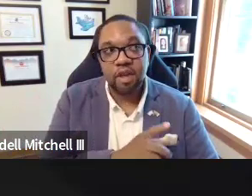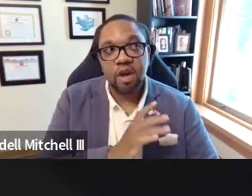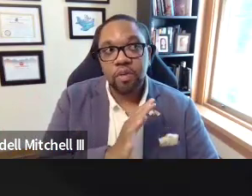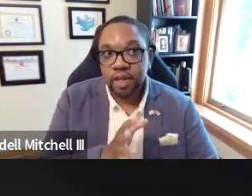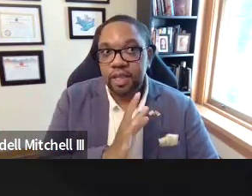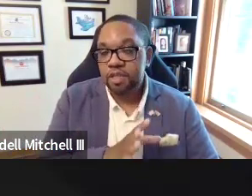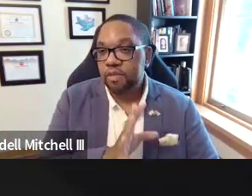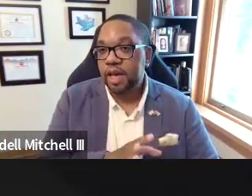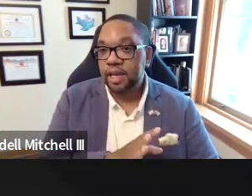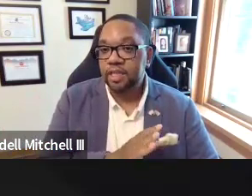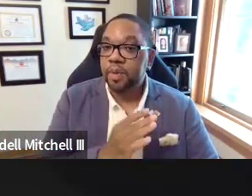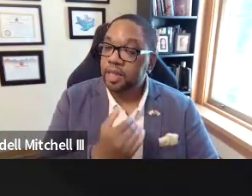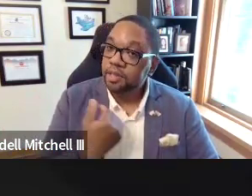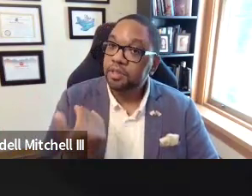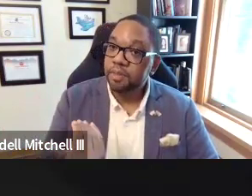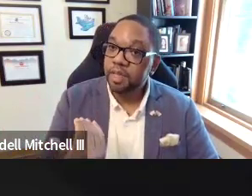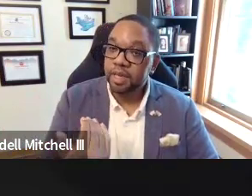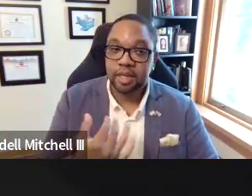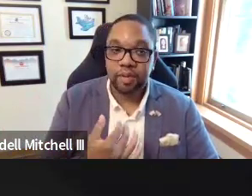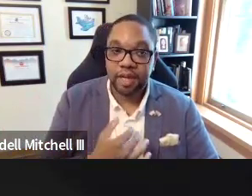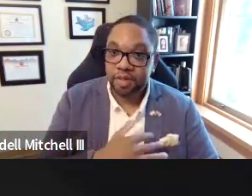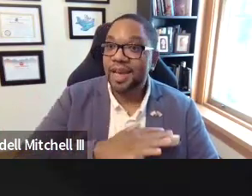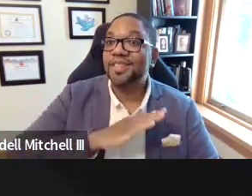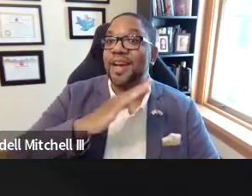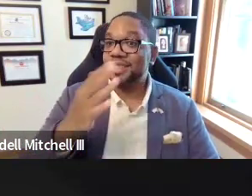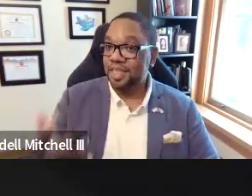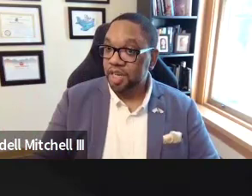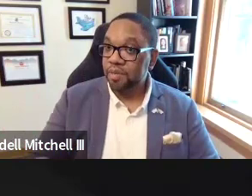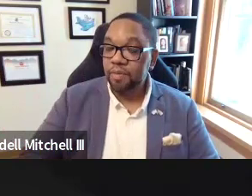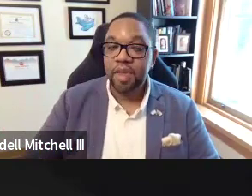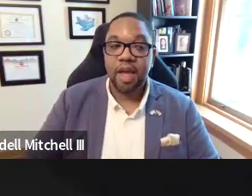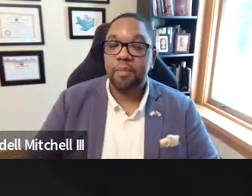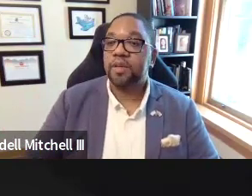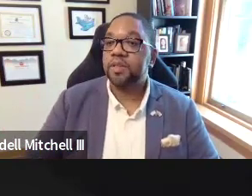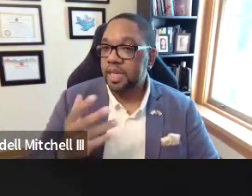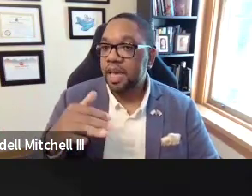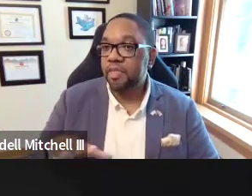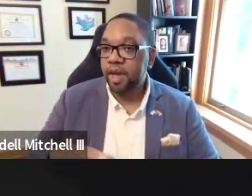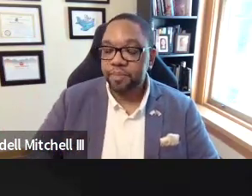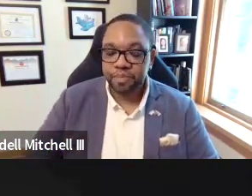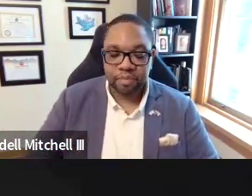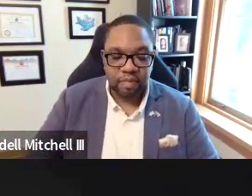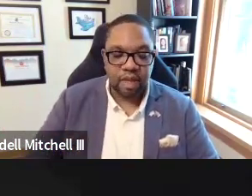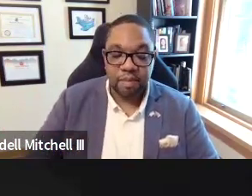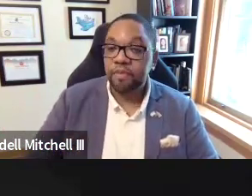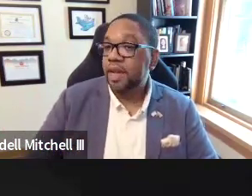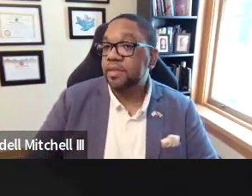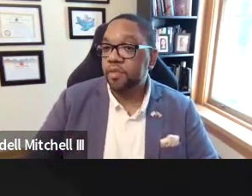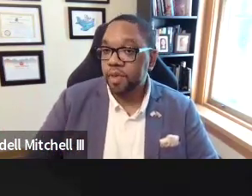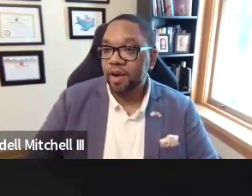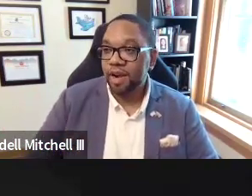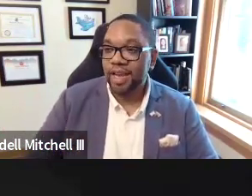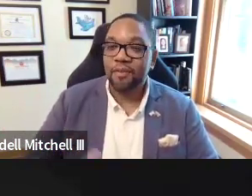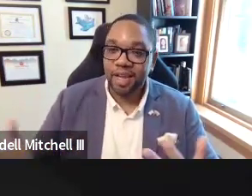this, we'll look at this through that lens, but these are some of the things that apply to contracts in general, but you'll see that thread and find